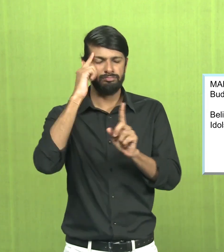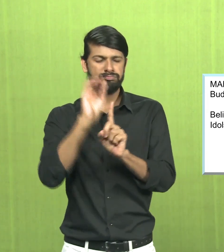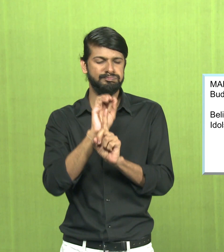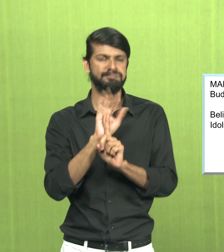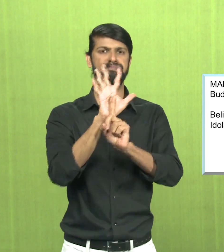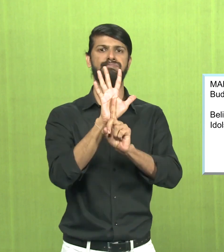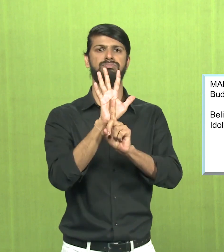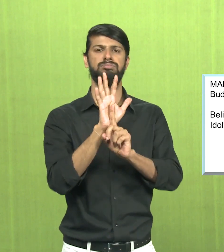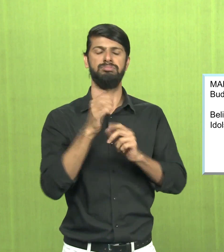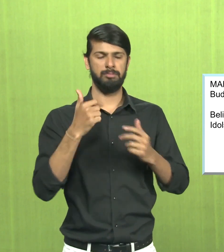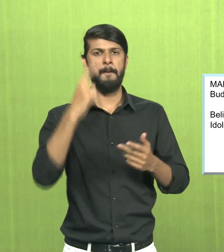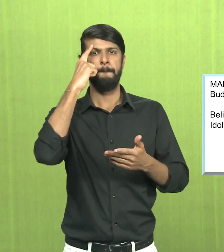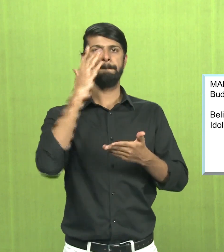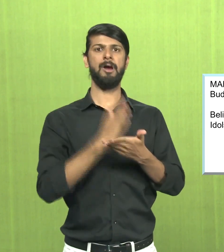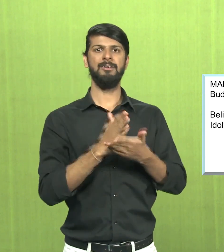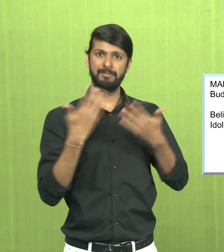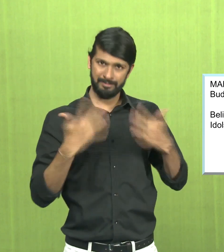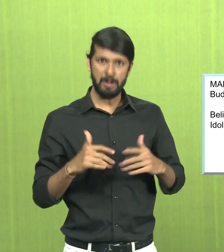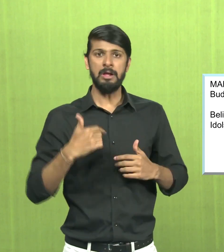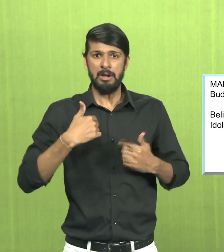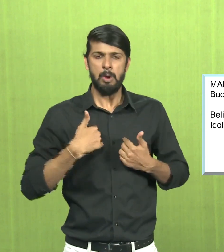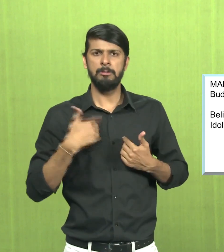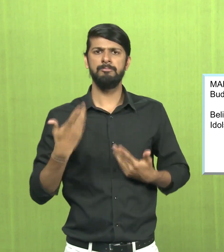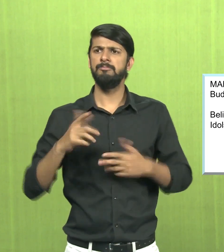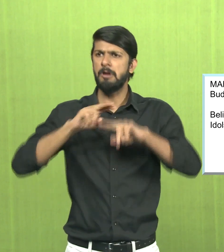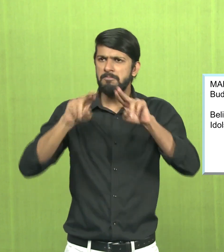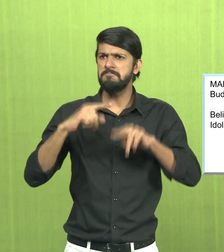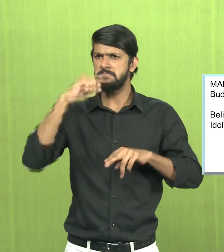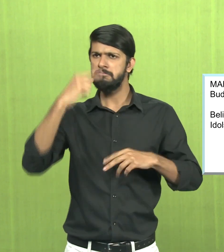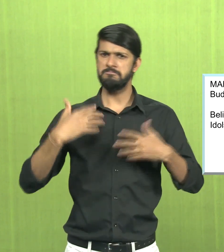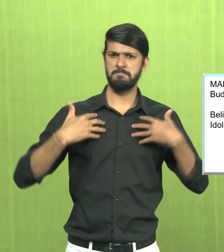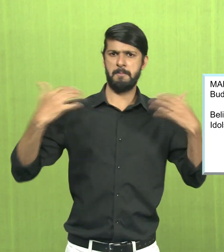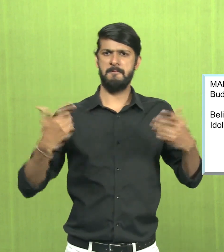royalty to travel on the path of enlightenment.